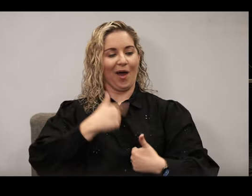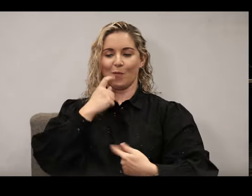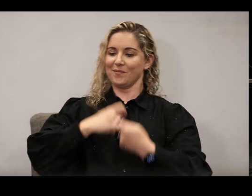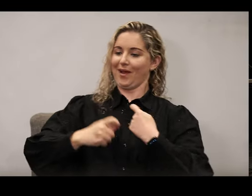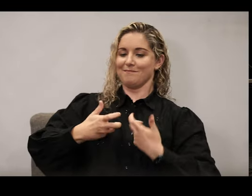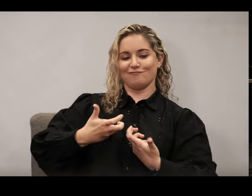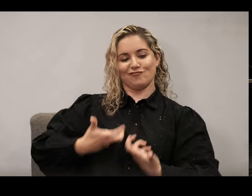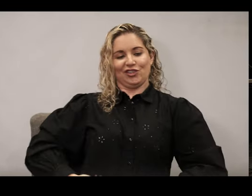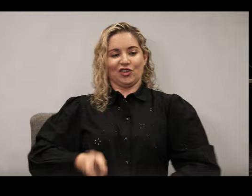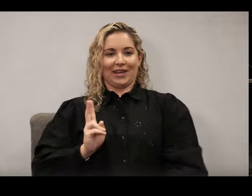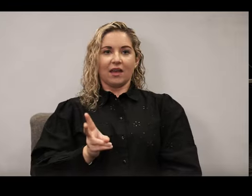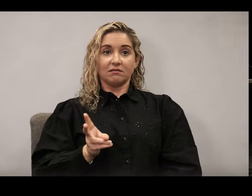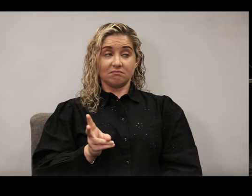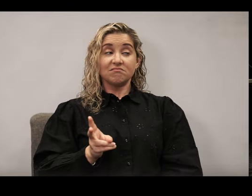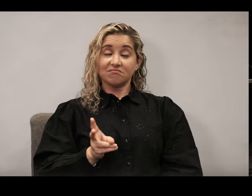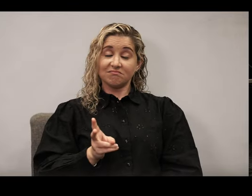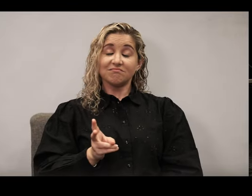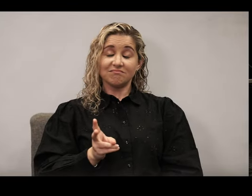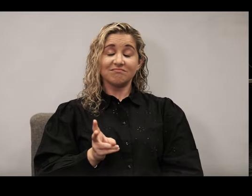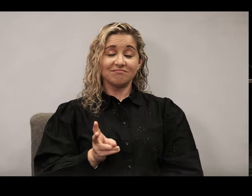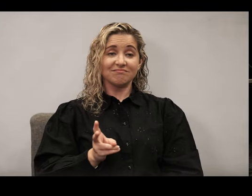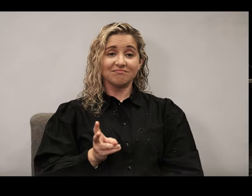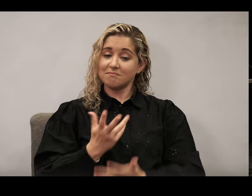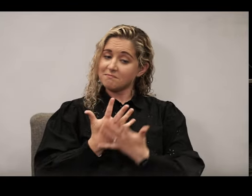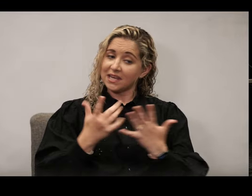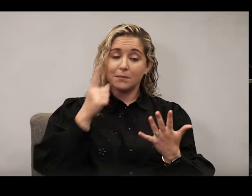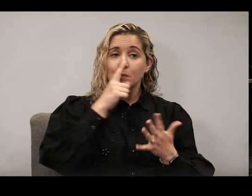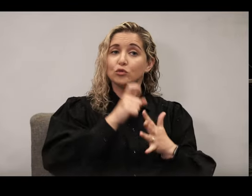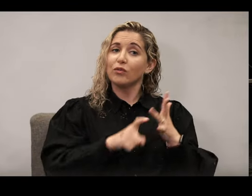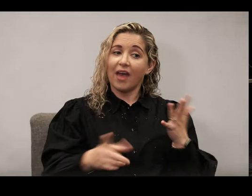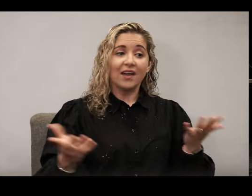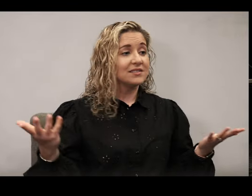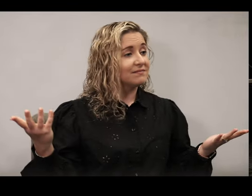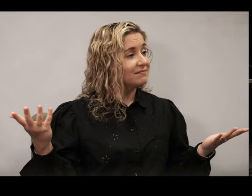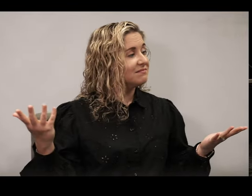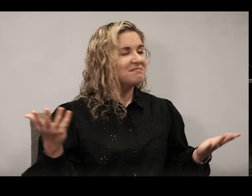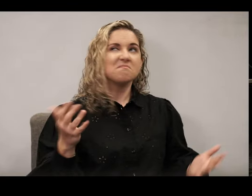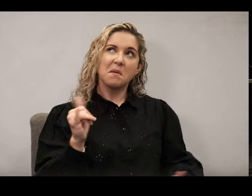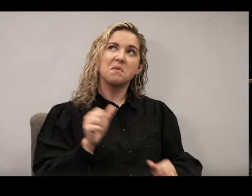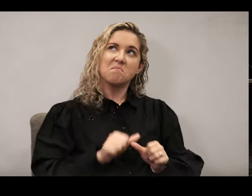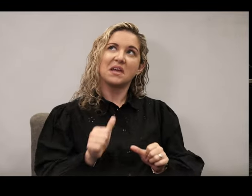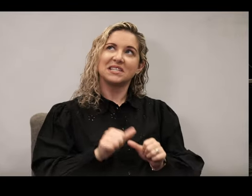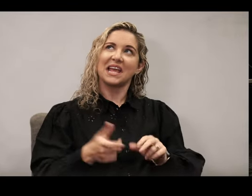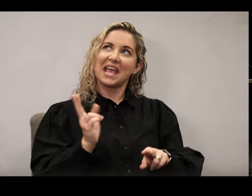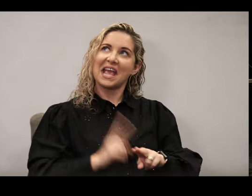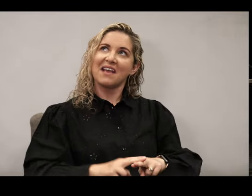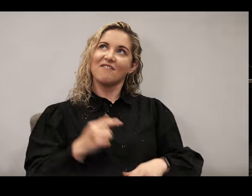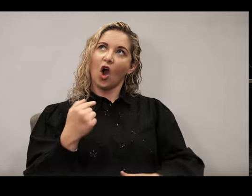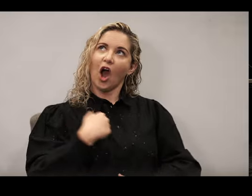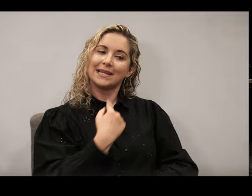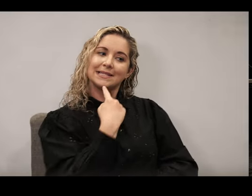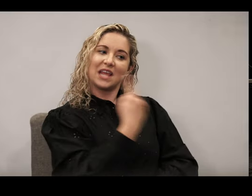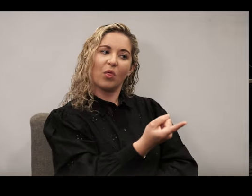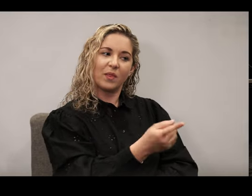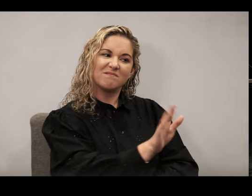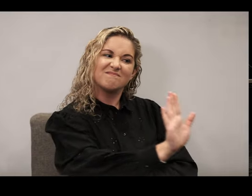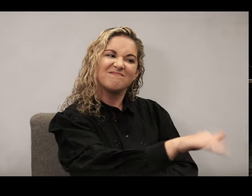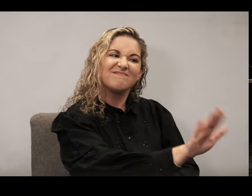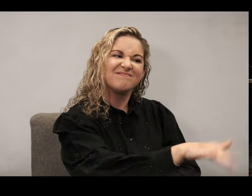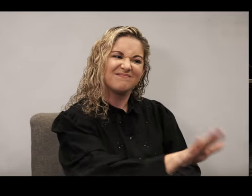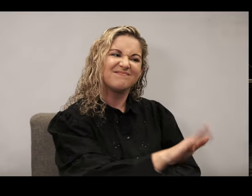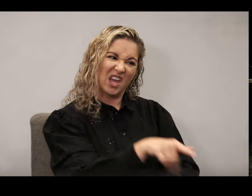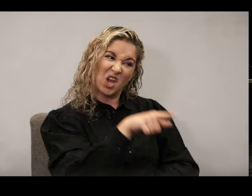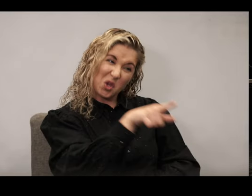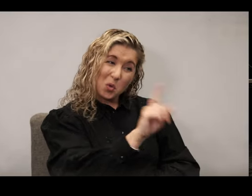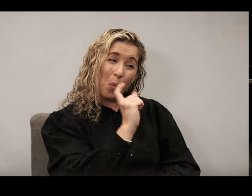subtle possibility open for sinners is, maybe it would be better if we help them understand that to come to the end more quickly would